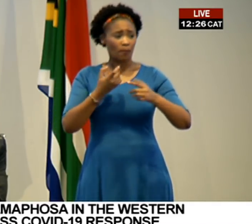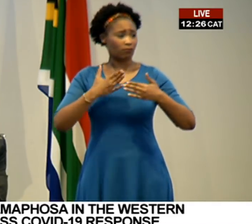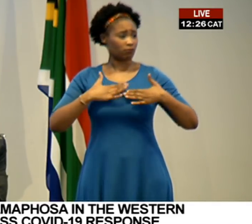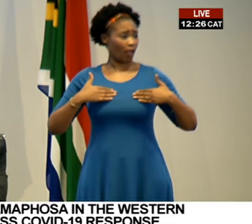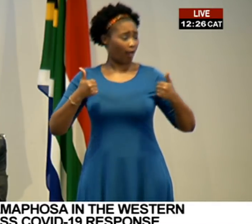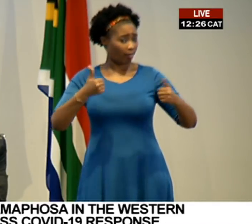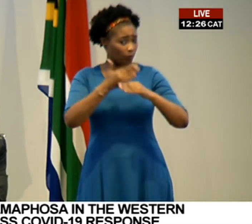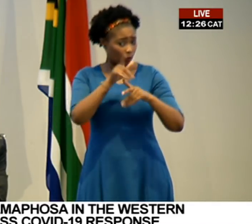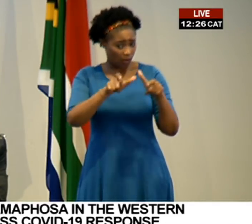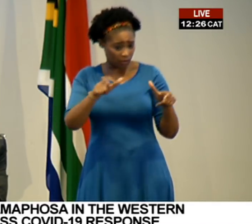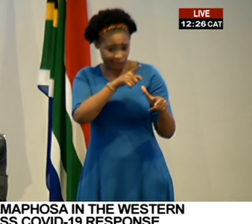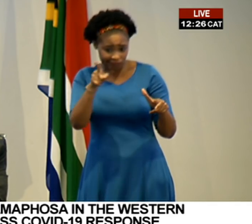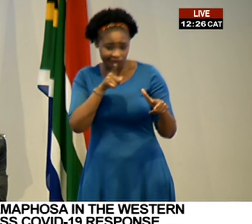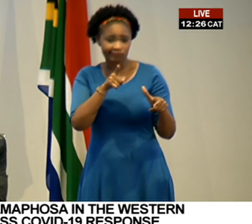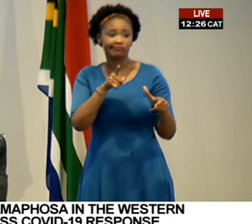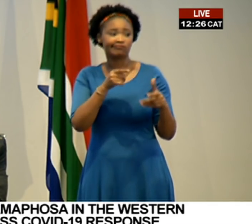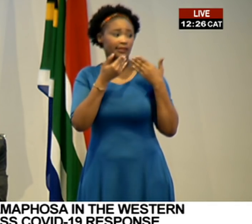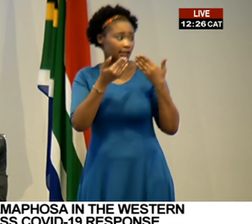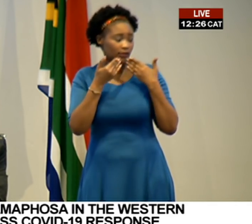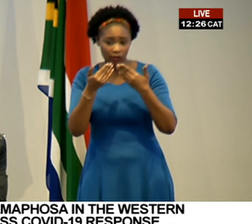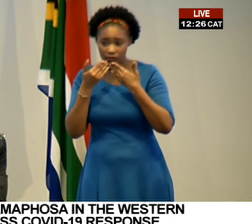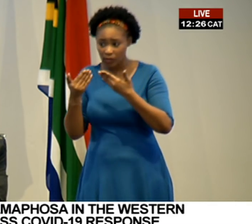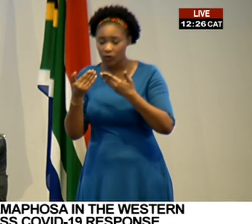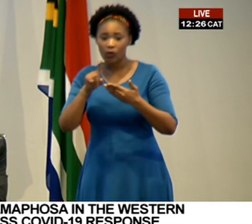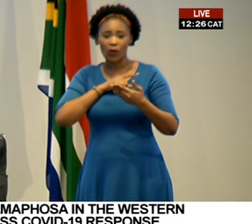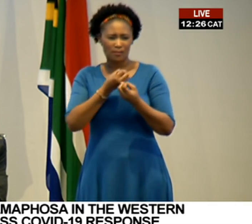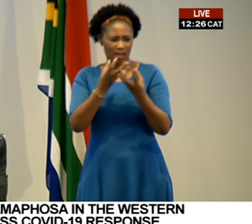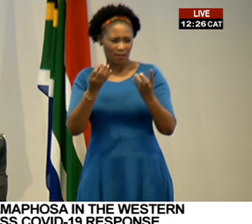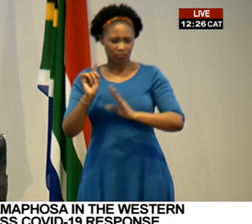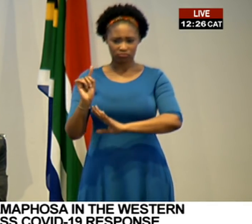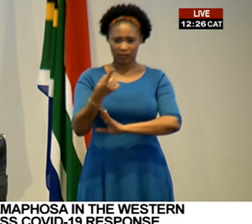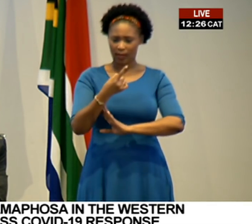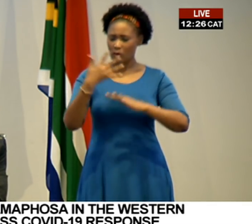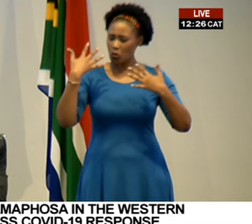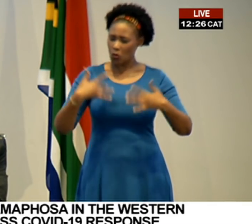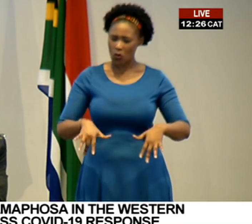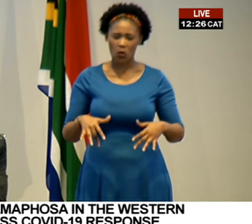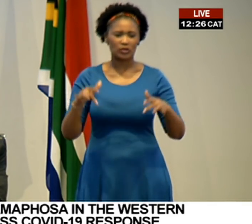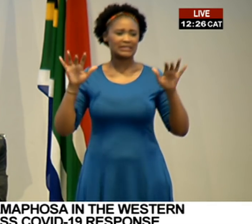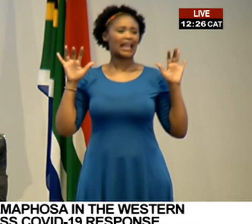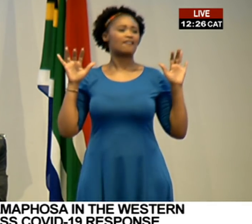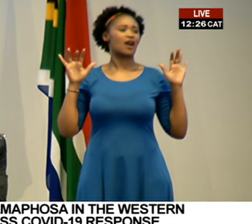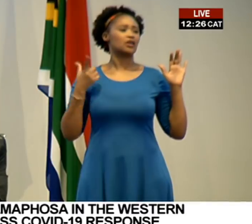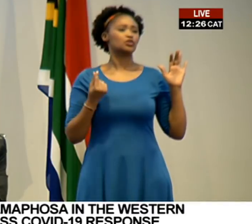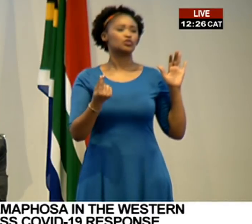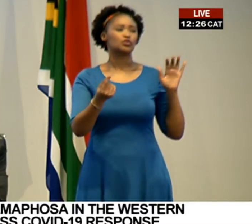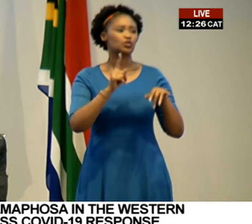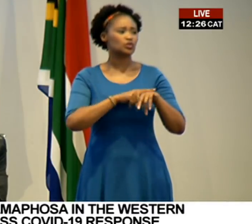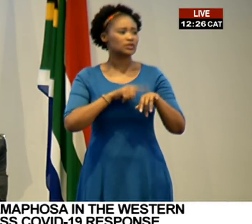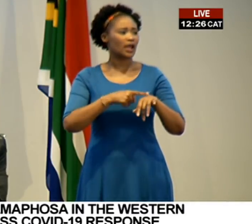who we thank, and many of them have been making sacrifices, life